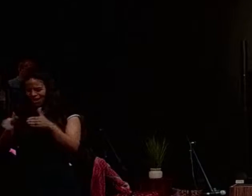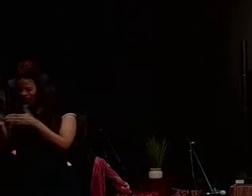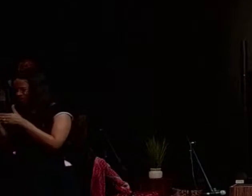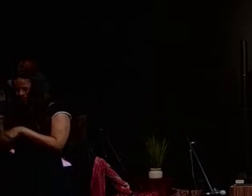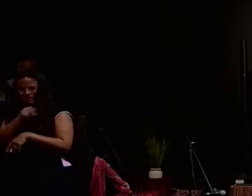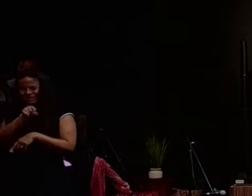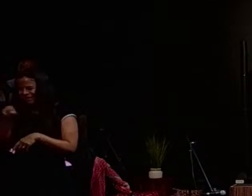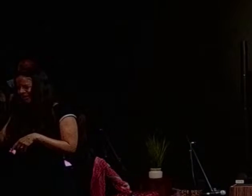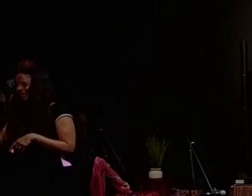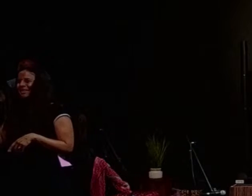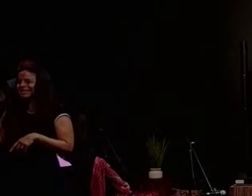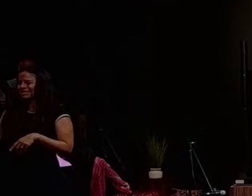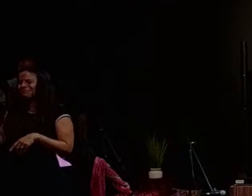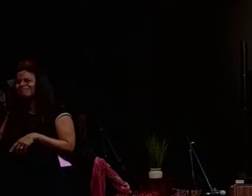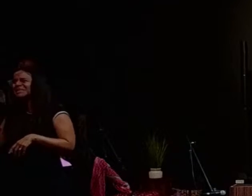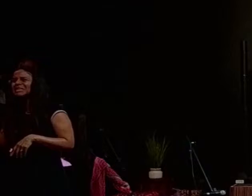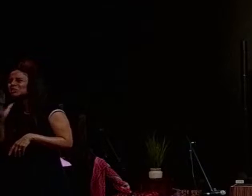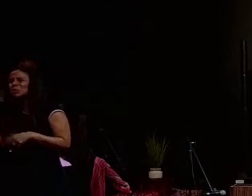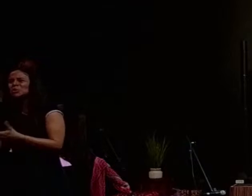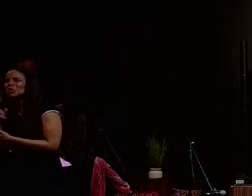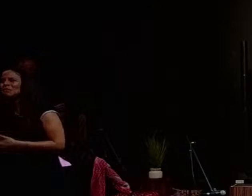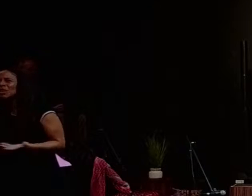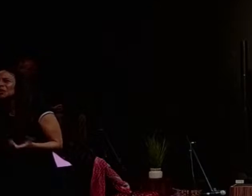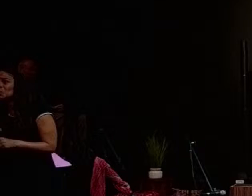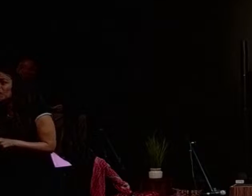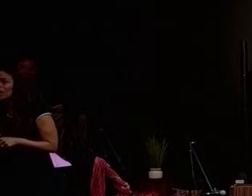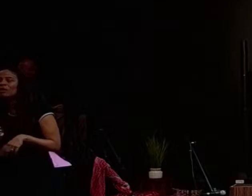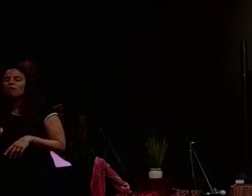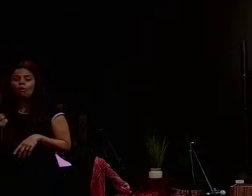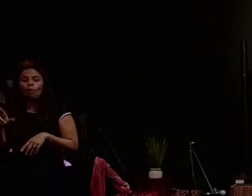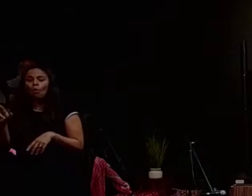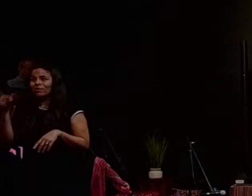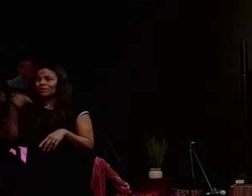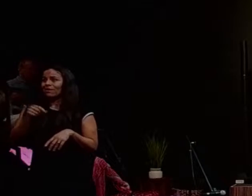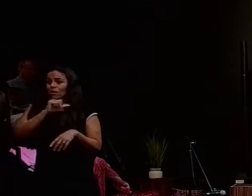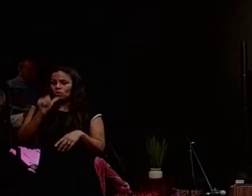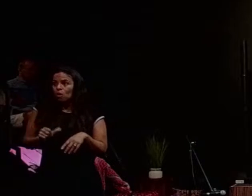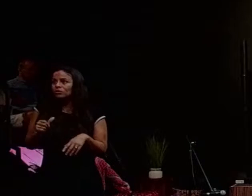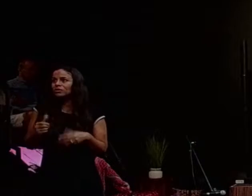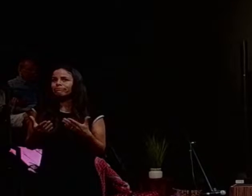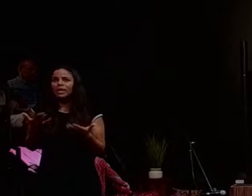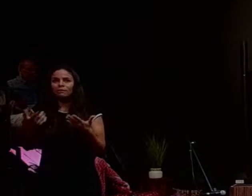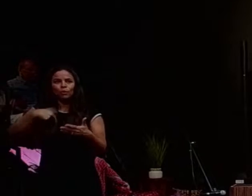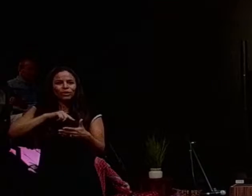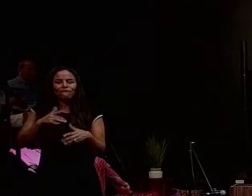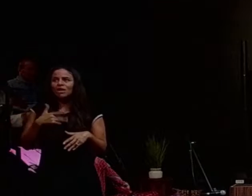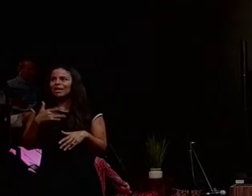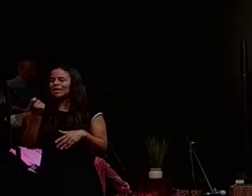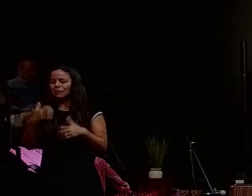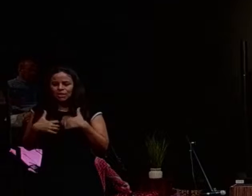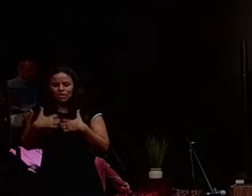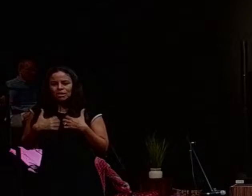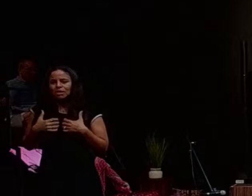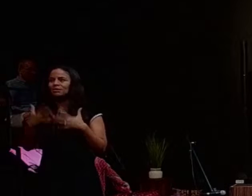happen to somebody who didn't deserve it, right? And something that even hits a little closer to home. You know, I think we're all feeling a little emotional, a little